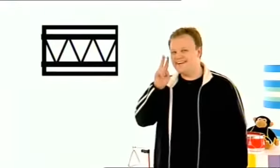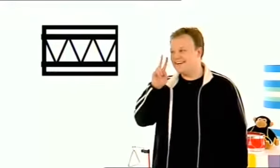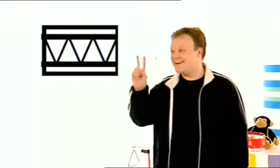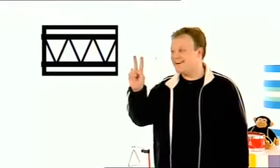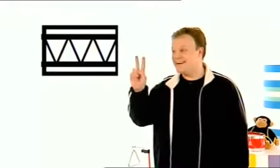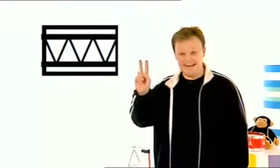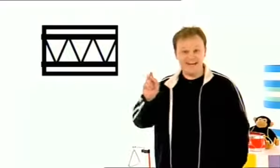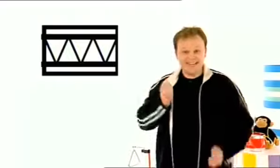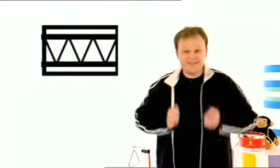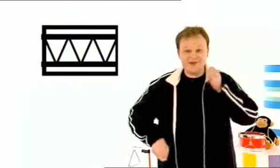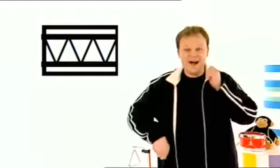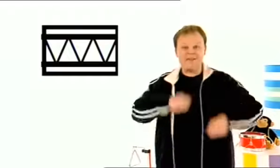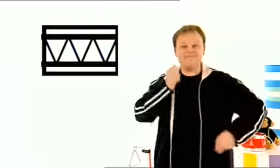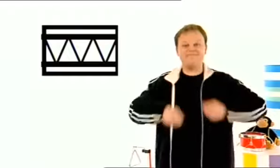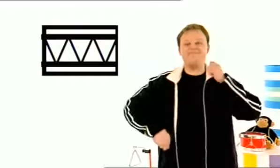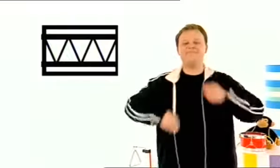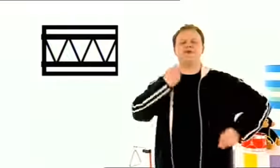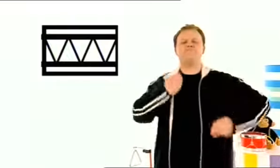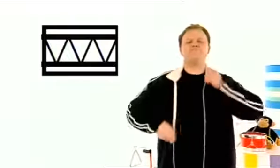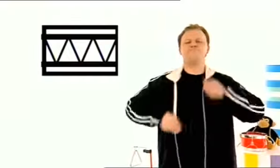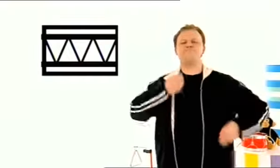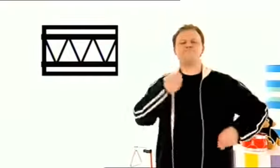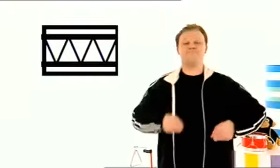Look, drum.